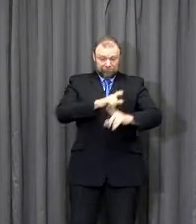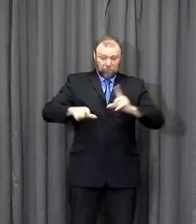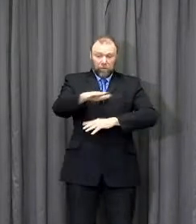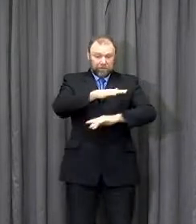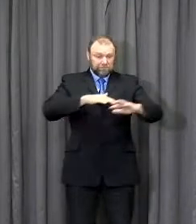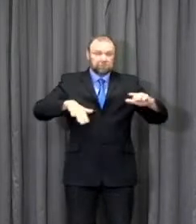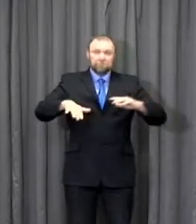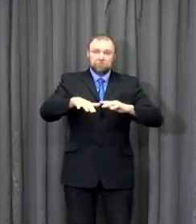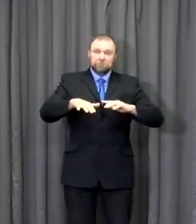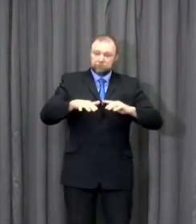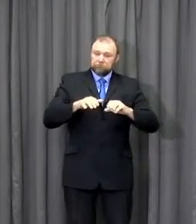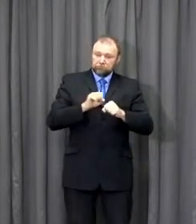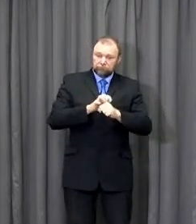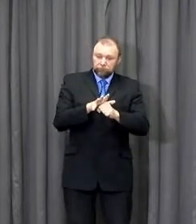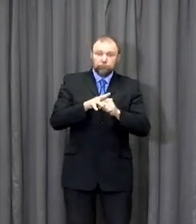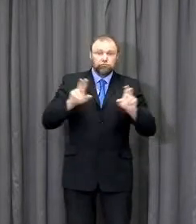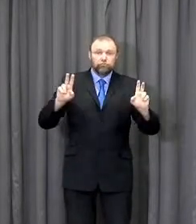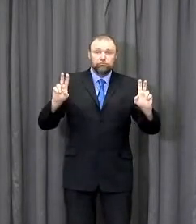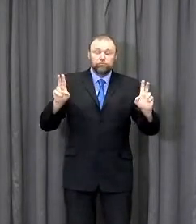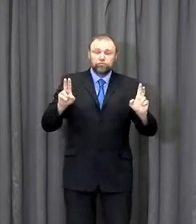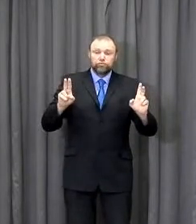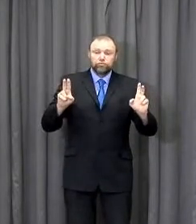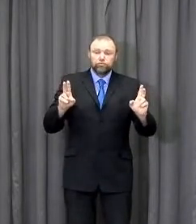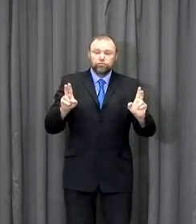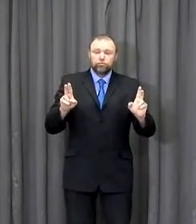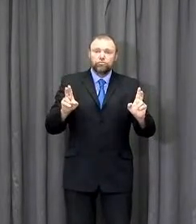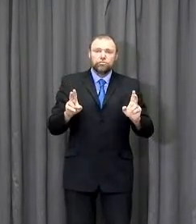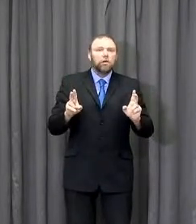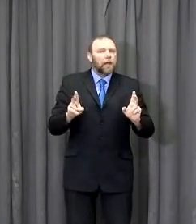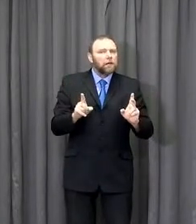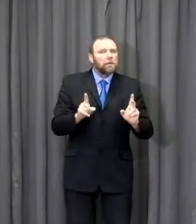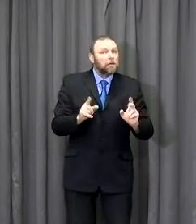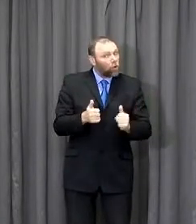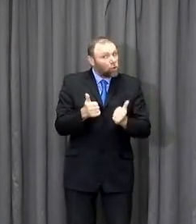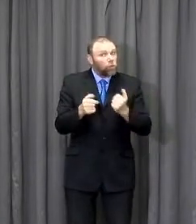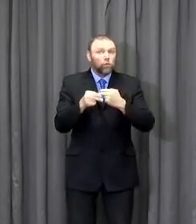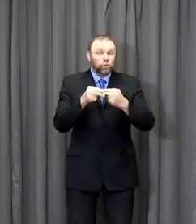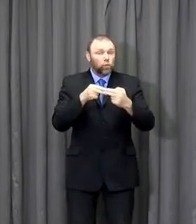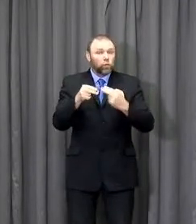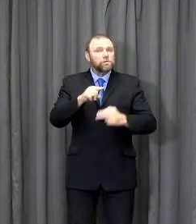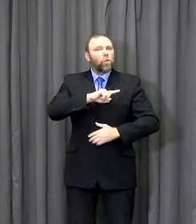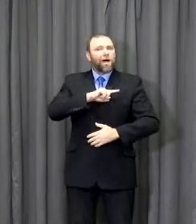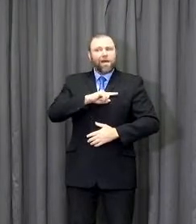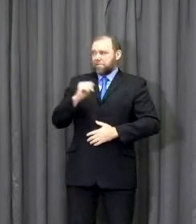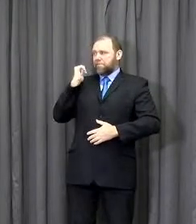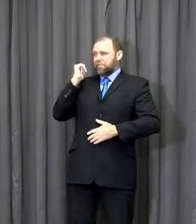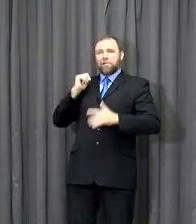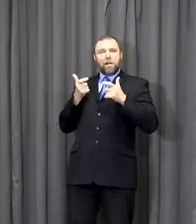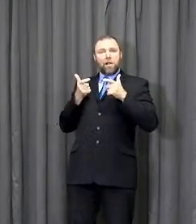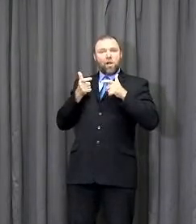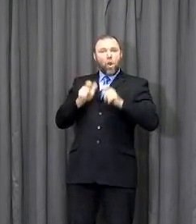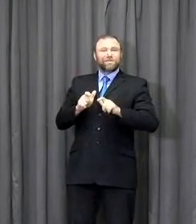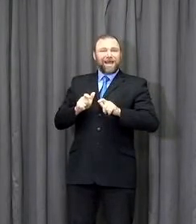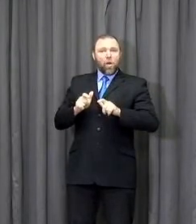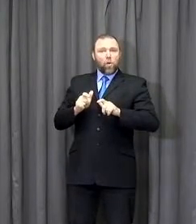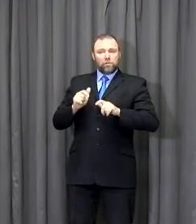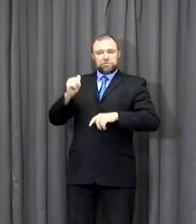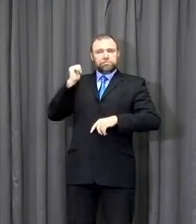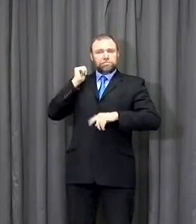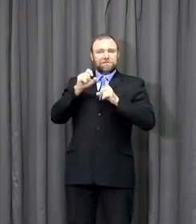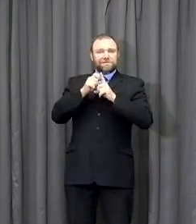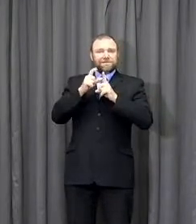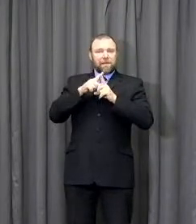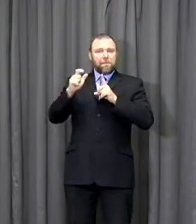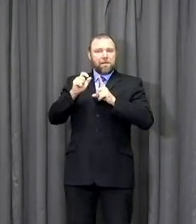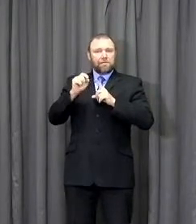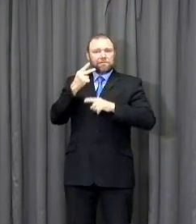and that's obviously very good news. And it's thanks to the lockdown, which we introduced here in Wales on the 20th, and to everybody who is obeying